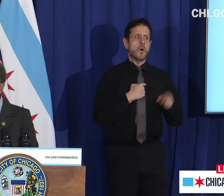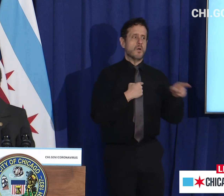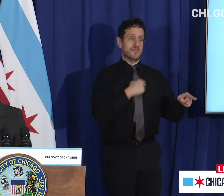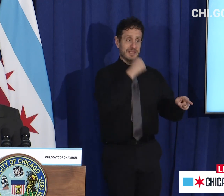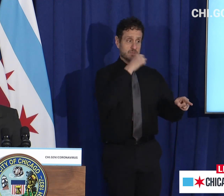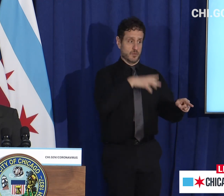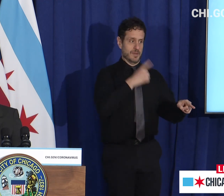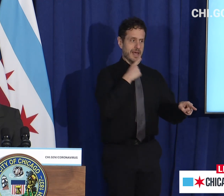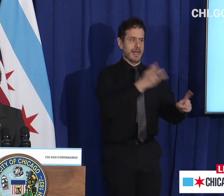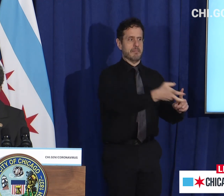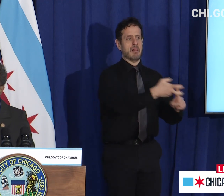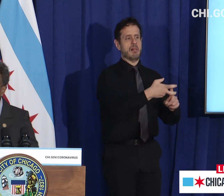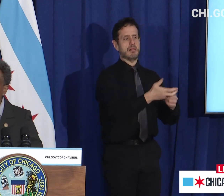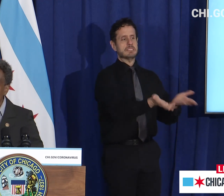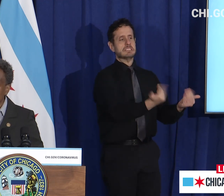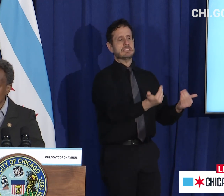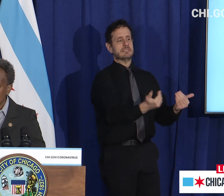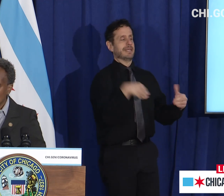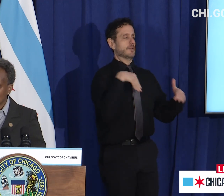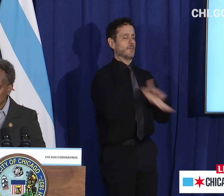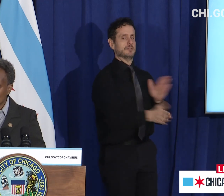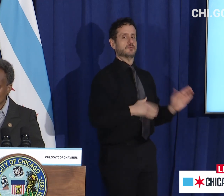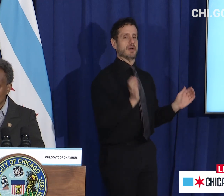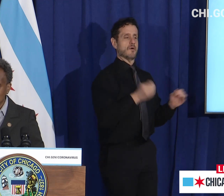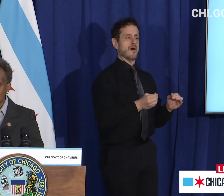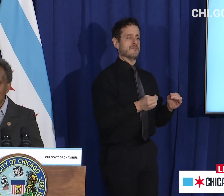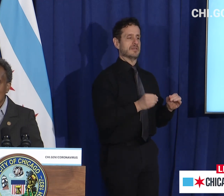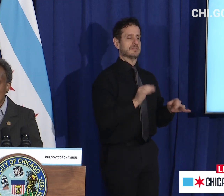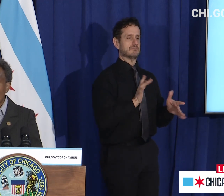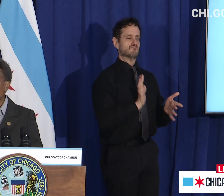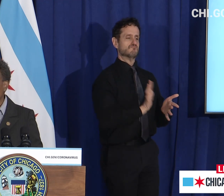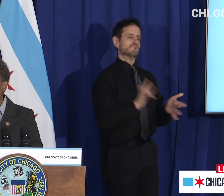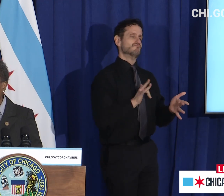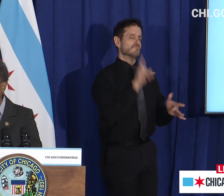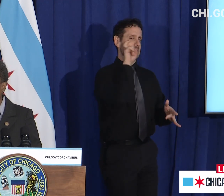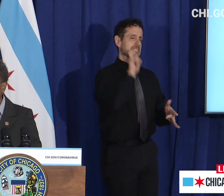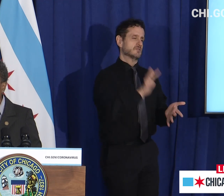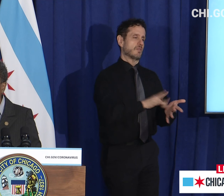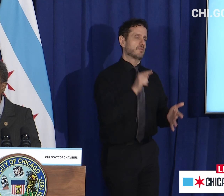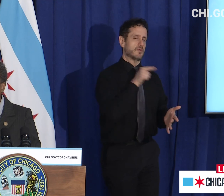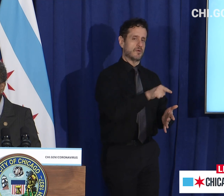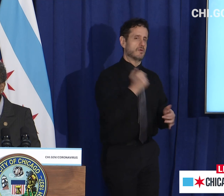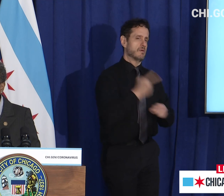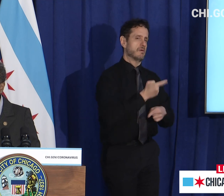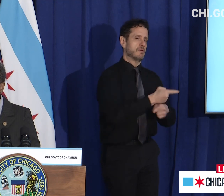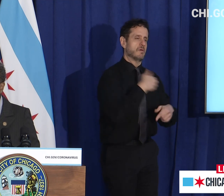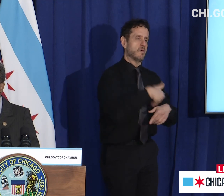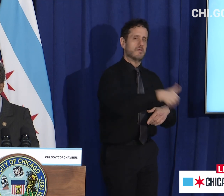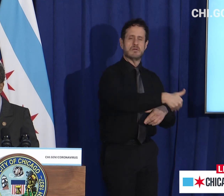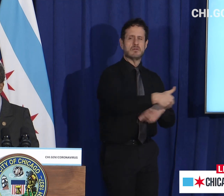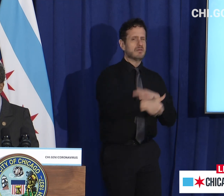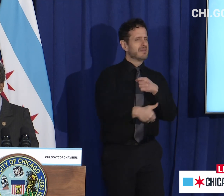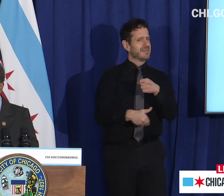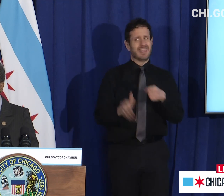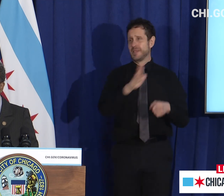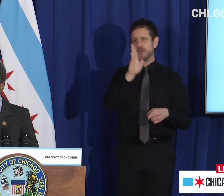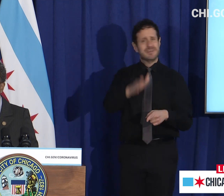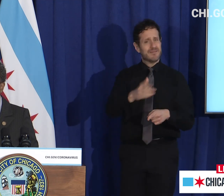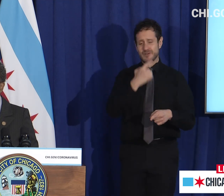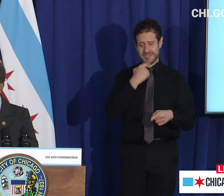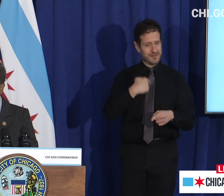his office and sexually assaulting her on a regular basis. Why would he tell his boss something